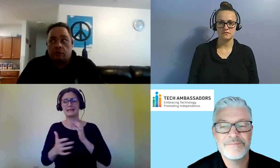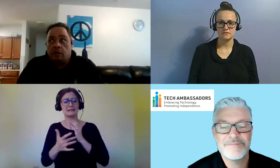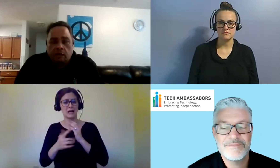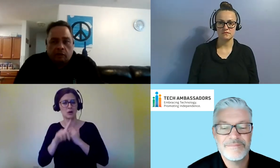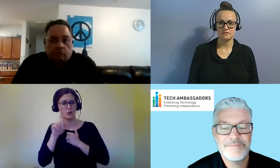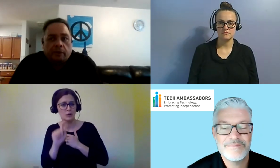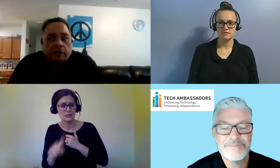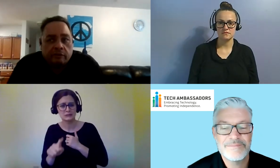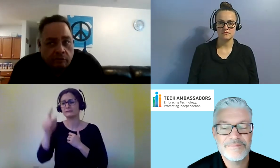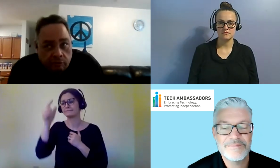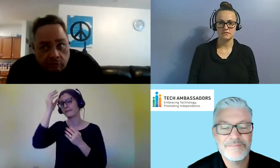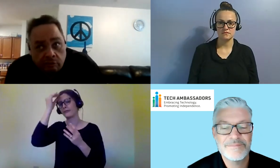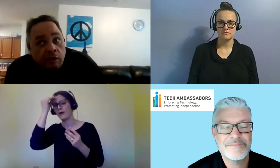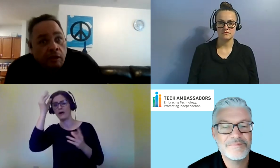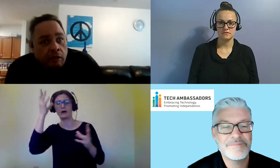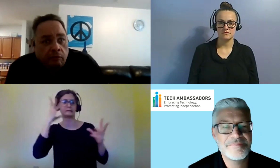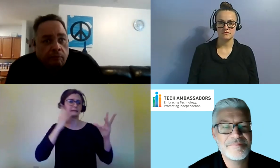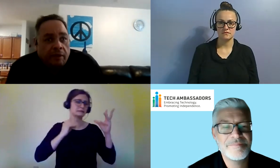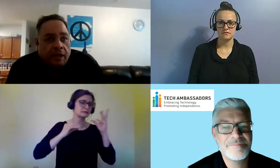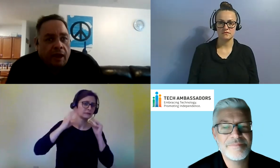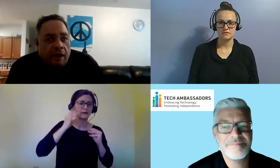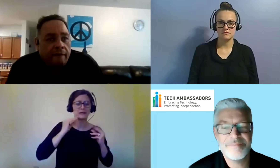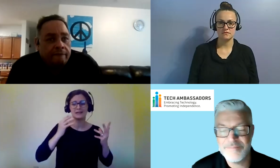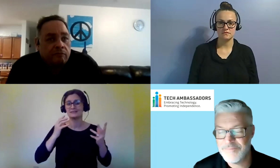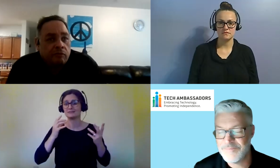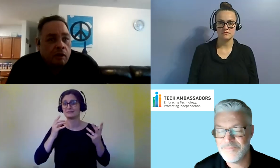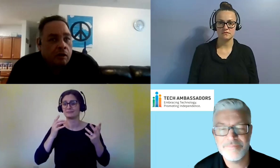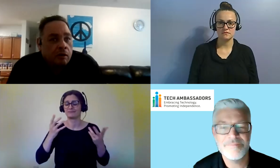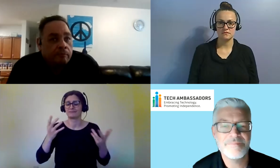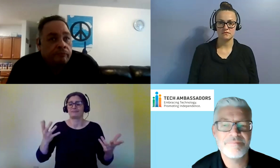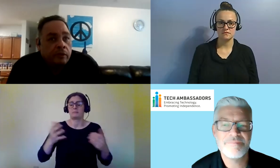or experiences you may have.